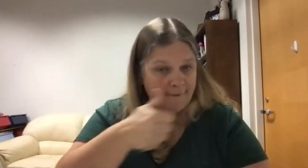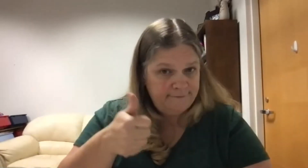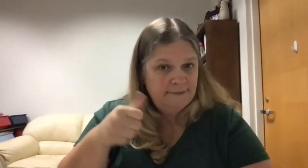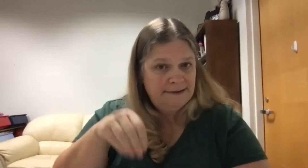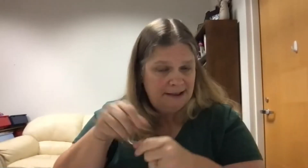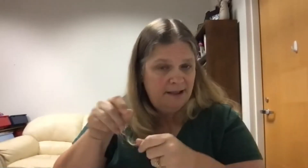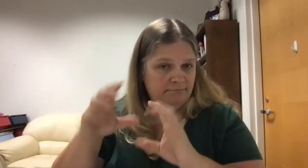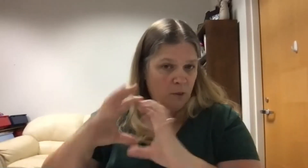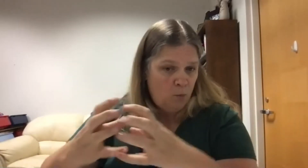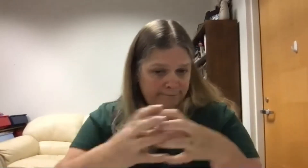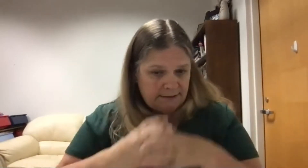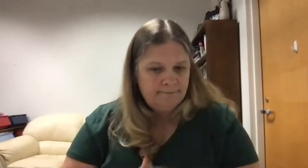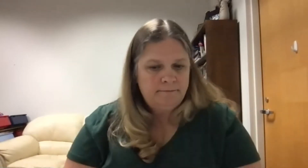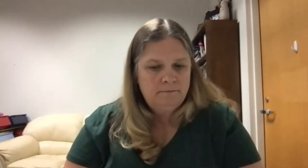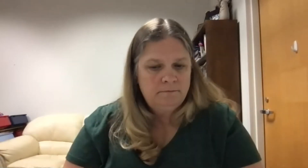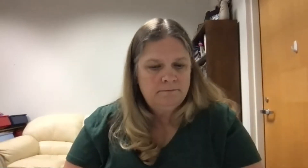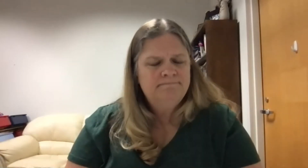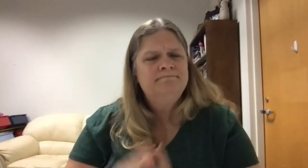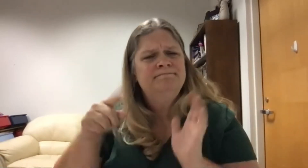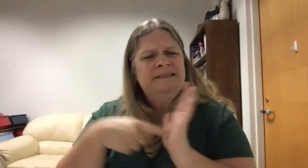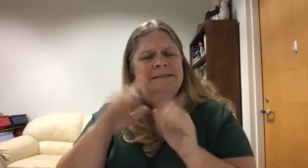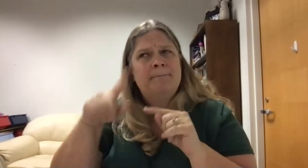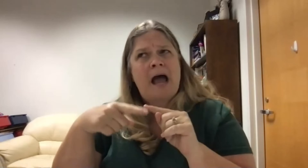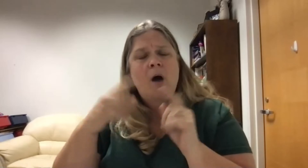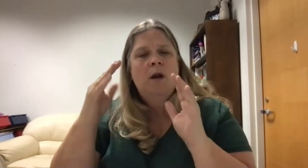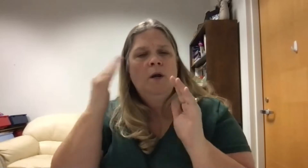We'll have an opportunity for you to introduce yourself in those groups.